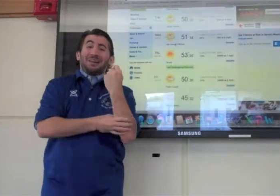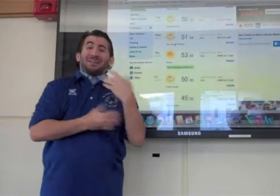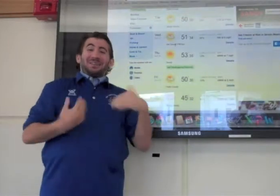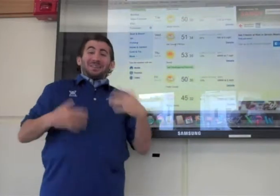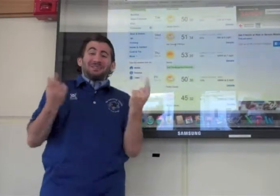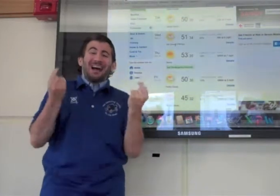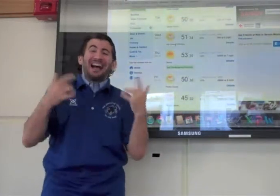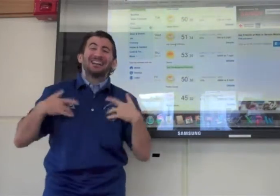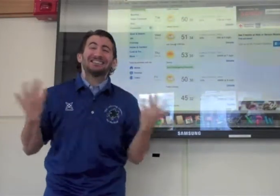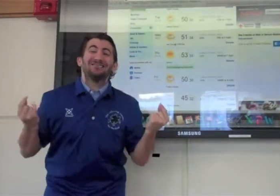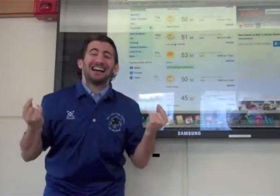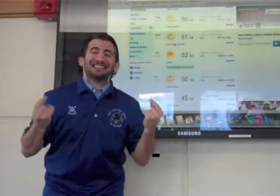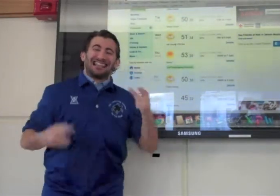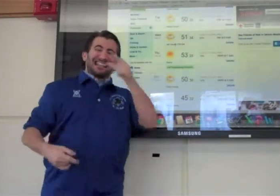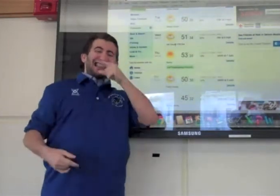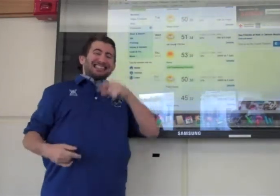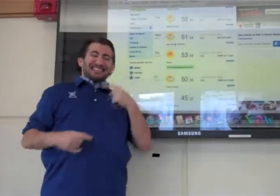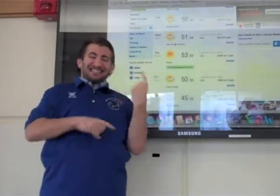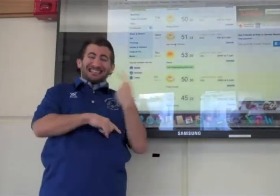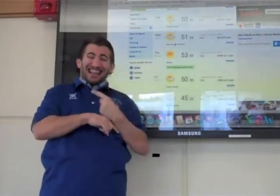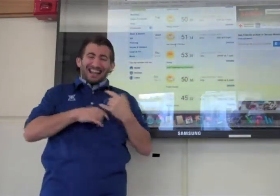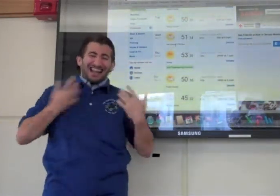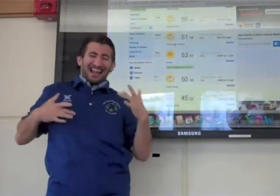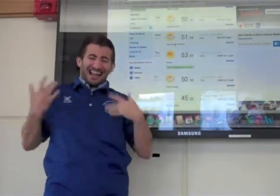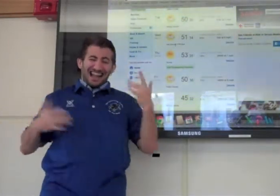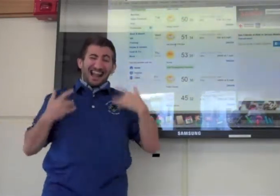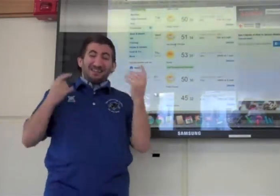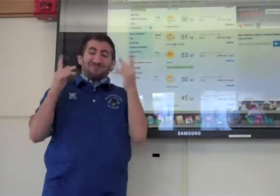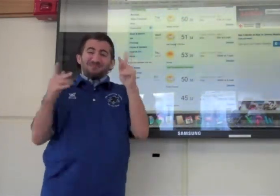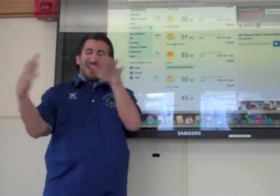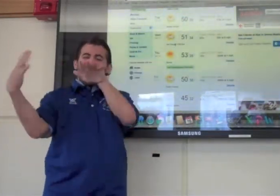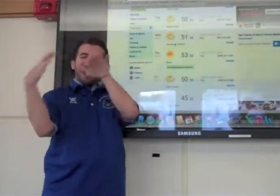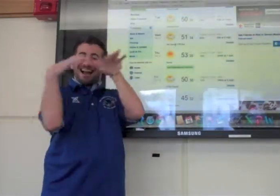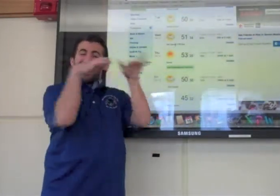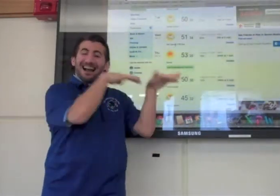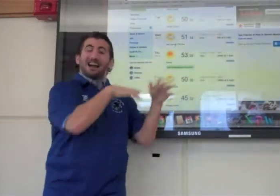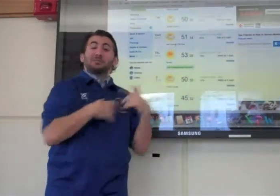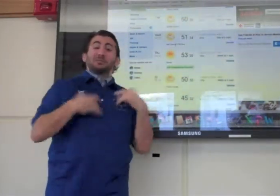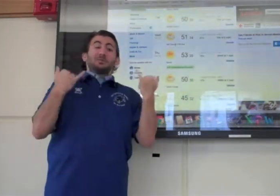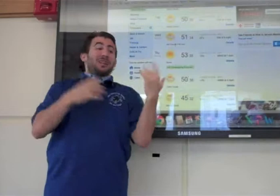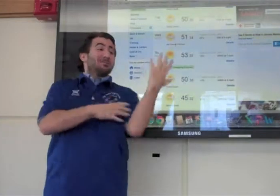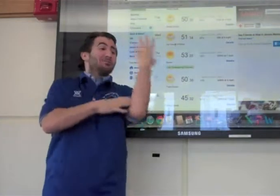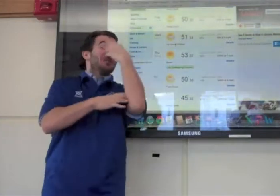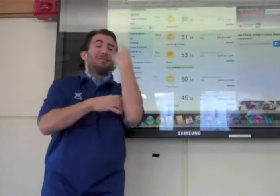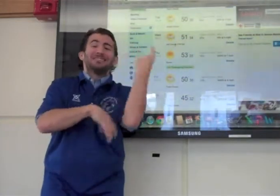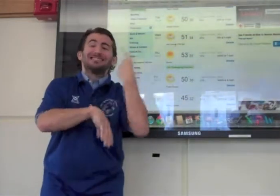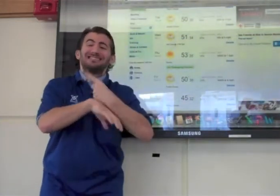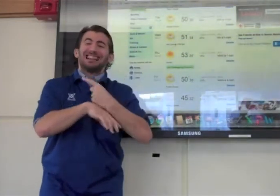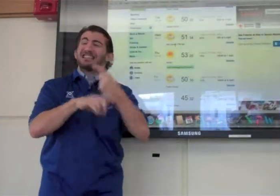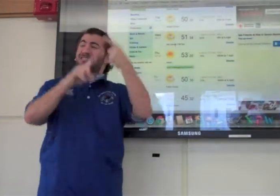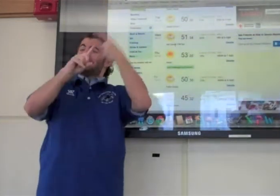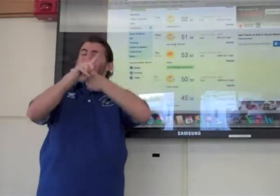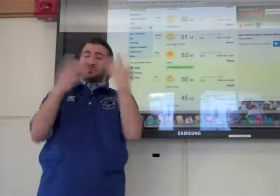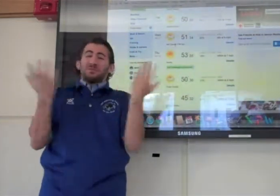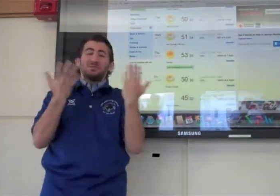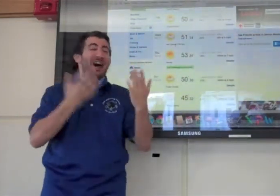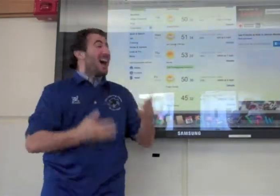Here we are on Tuesday, and as everyone who learns here knows, we have a very special event. It is a great day